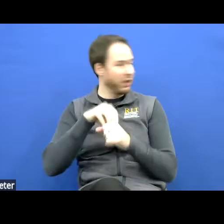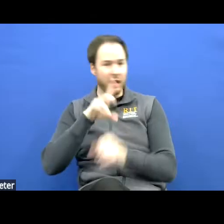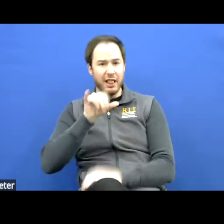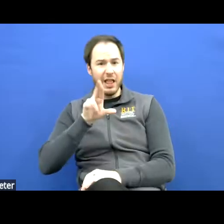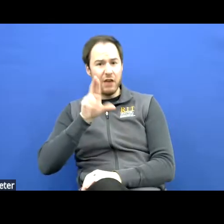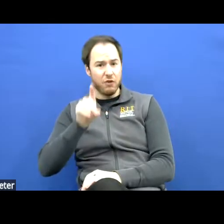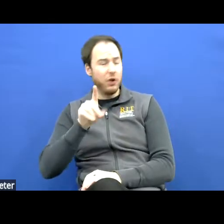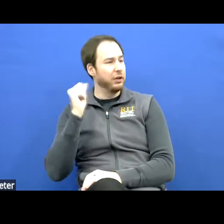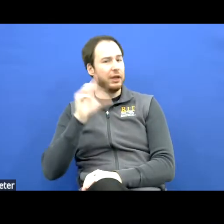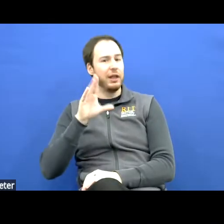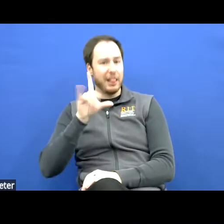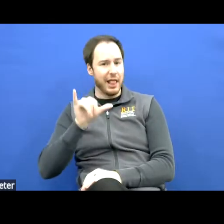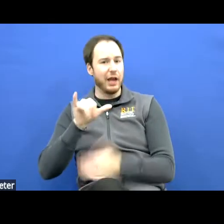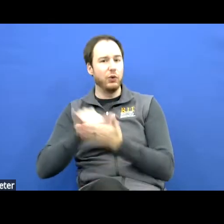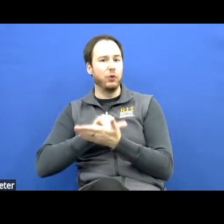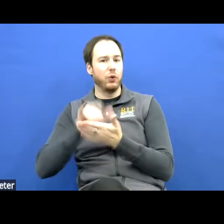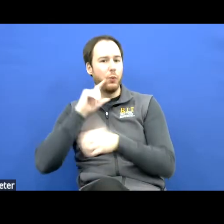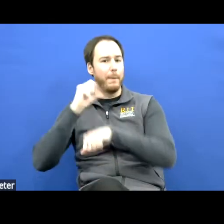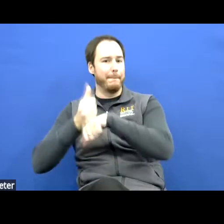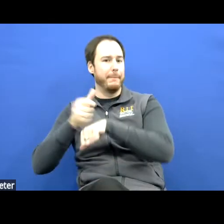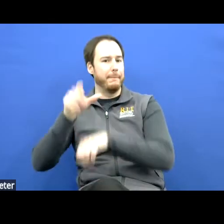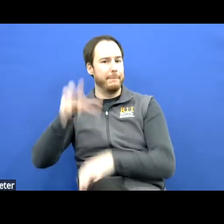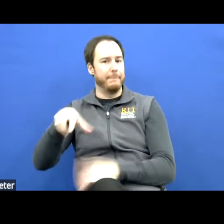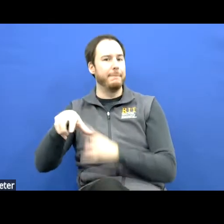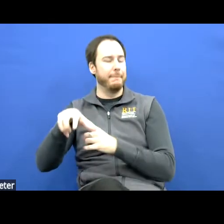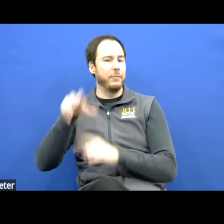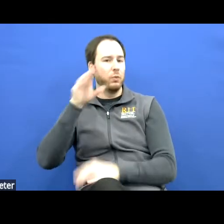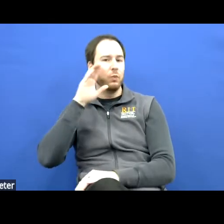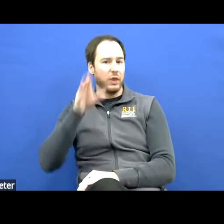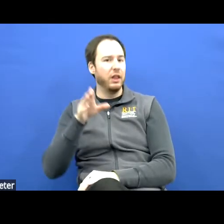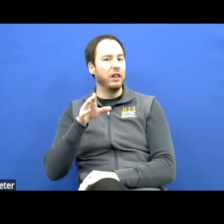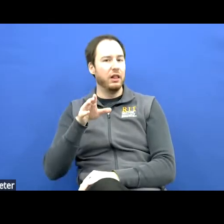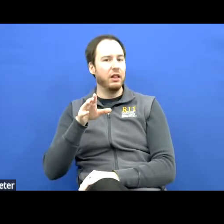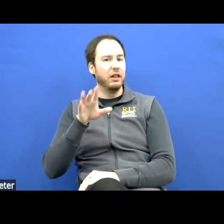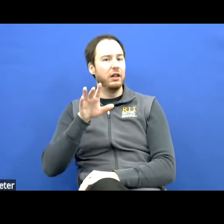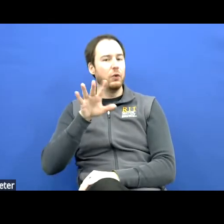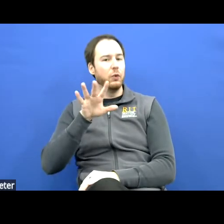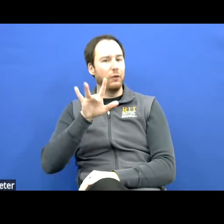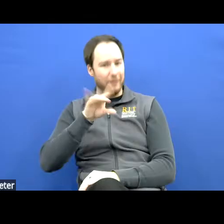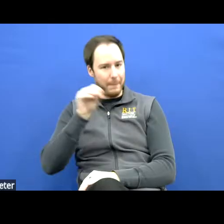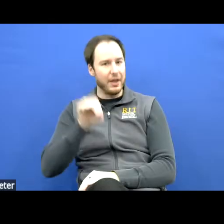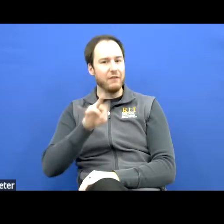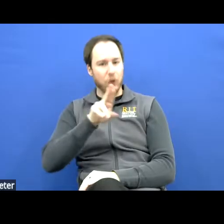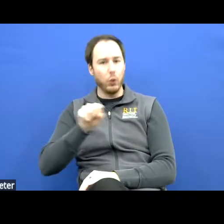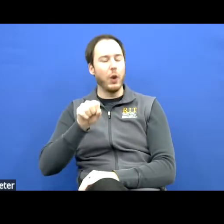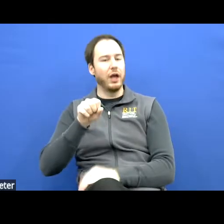New York. That's in Clay, New York. Yeah. And so